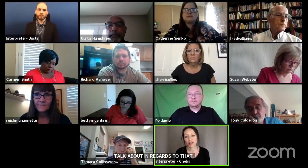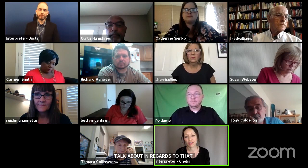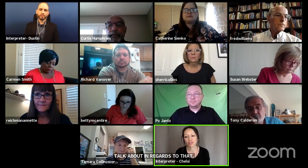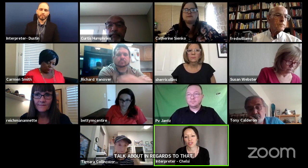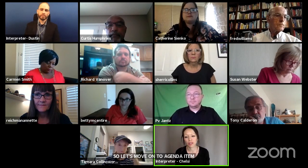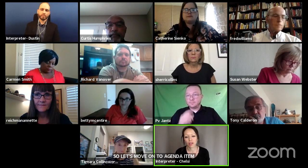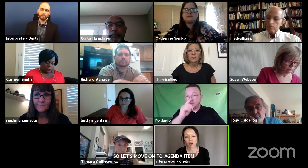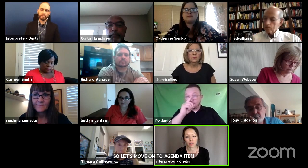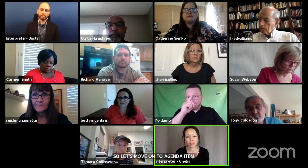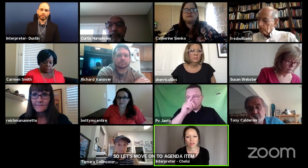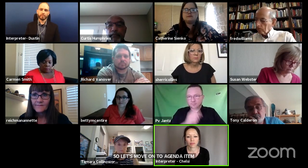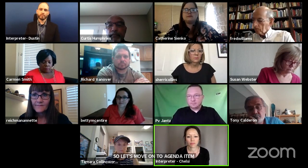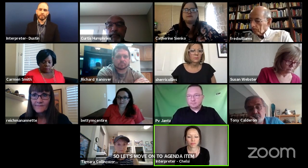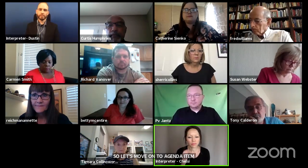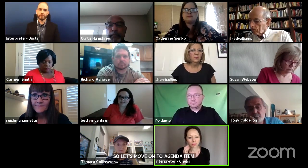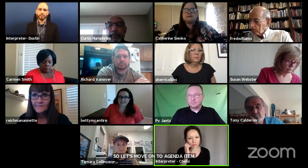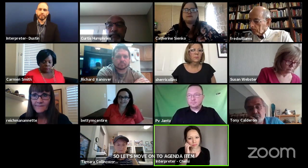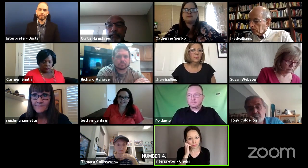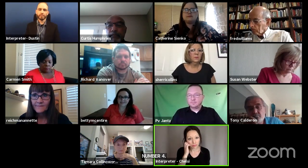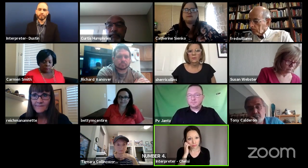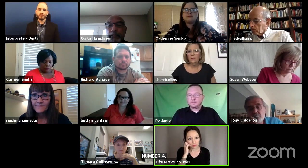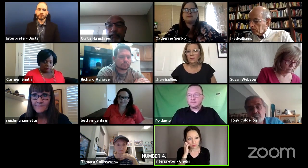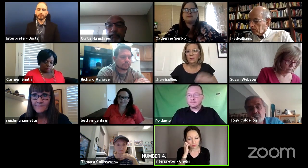to Director Sherry Collins.